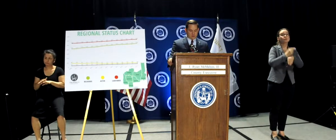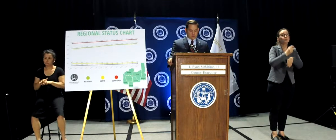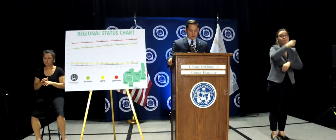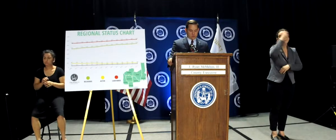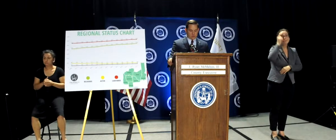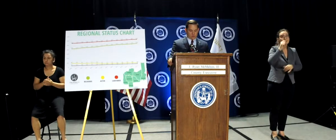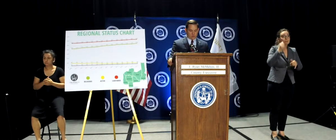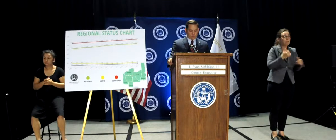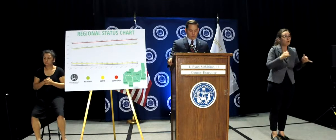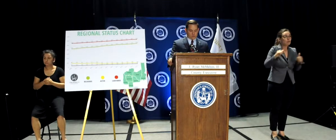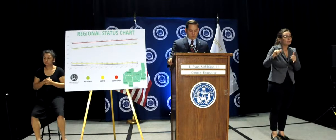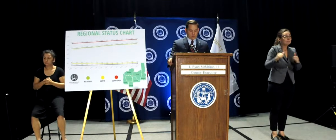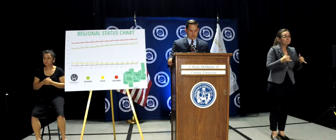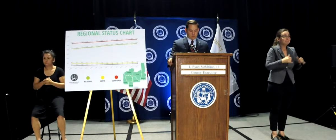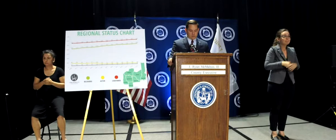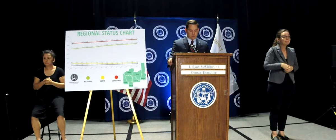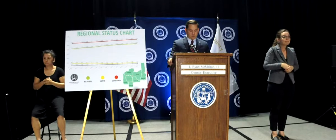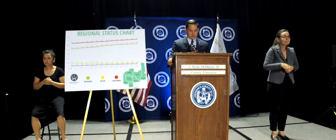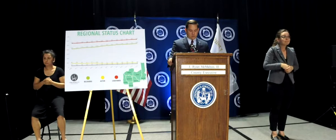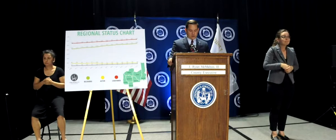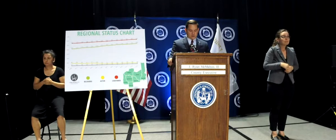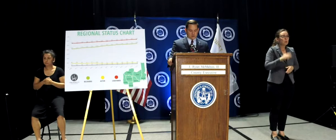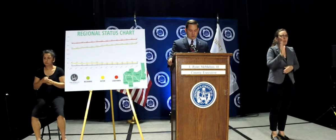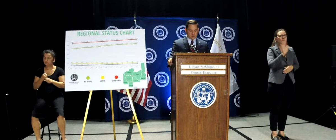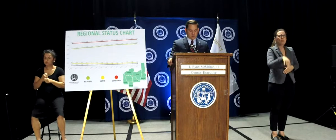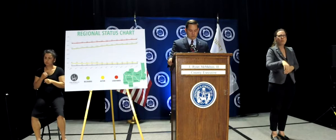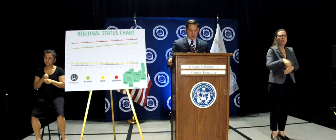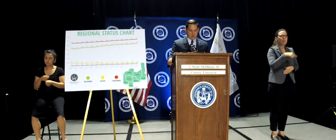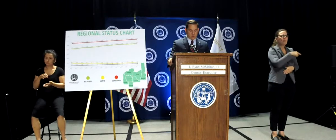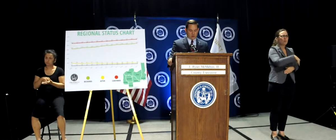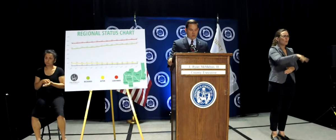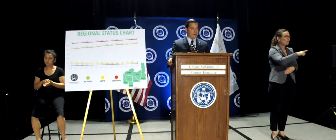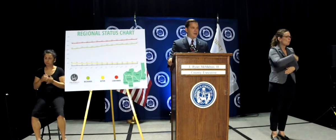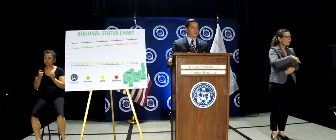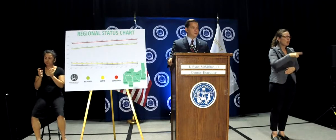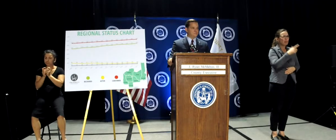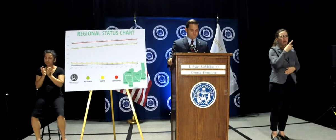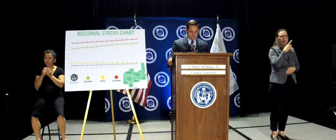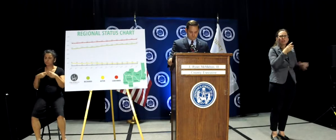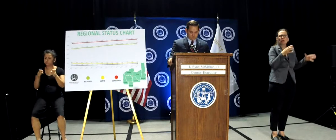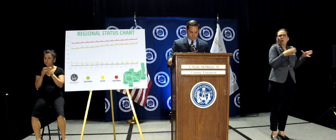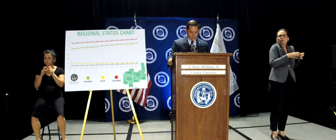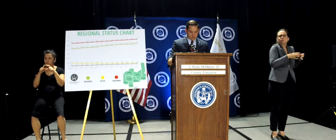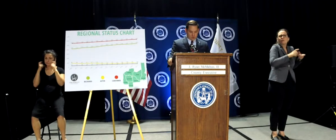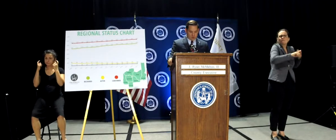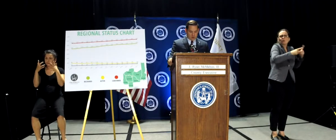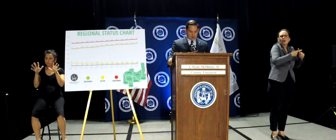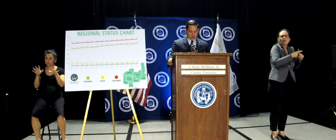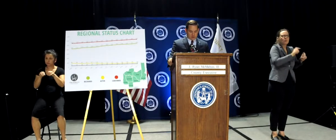Had lunch in a workroom with somebody in close proximity, not wearing a mask.